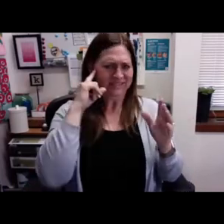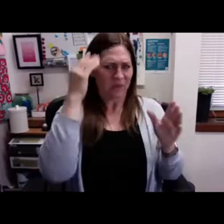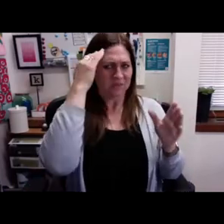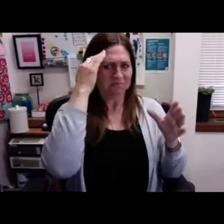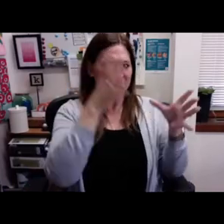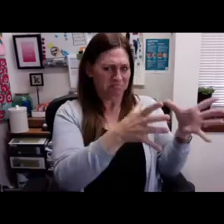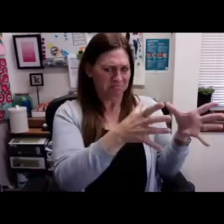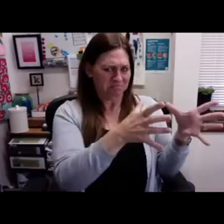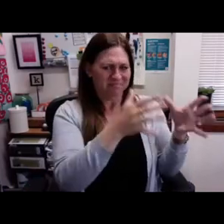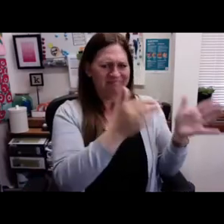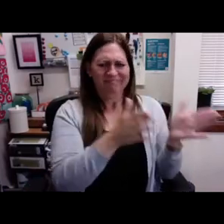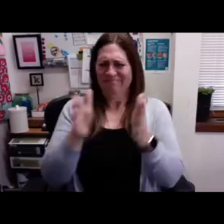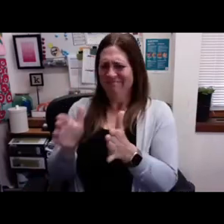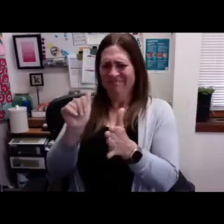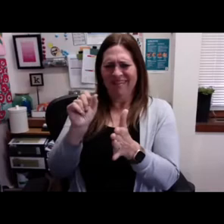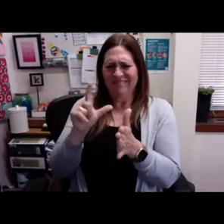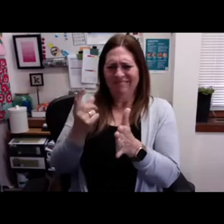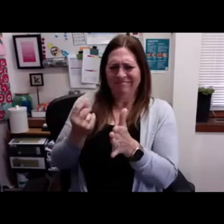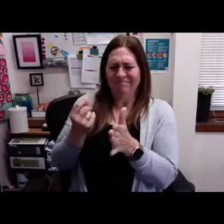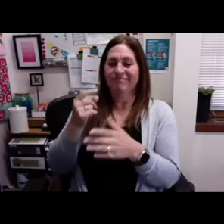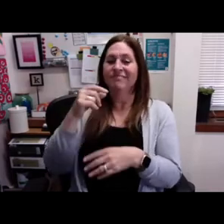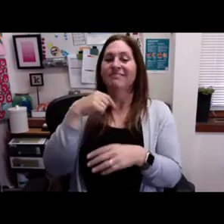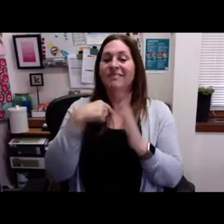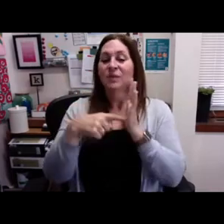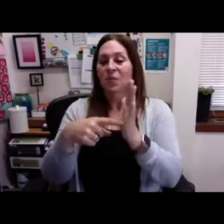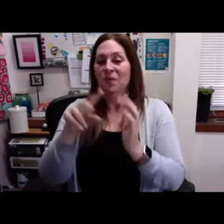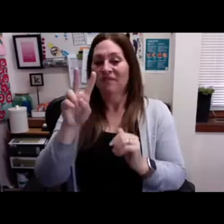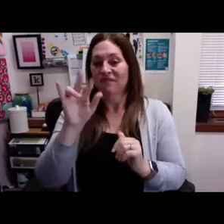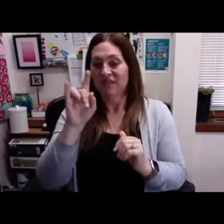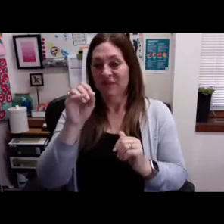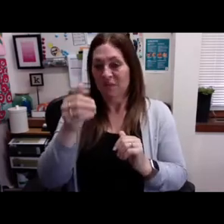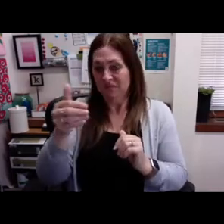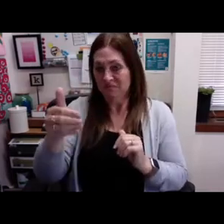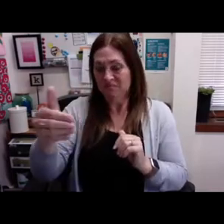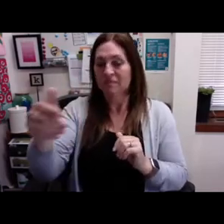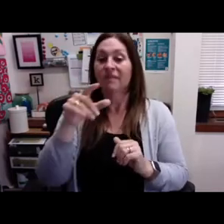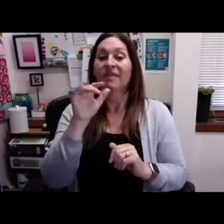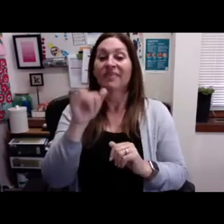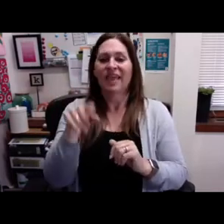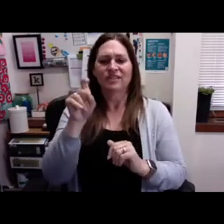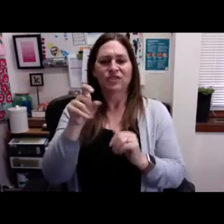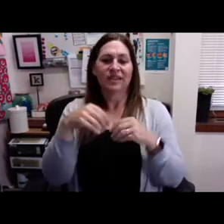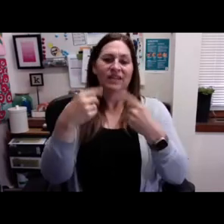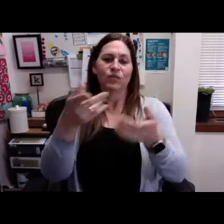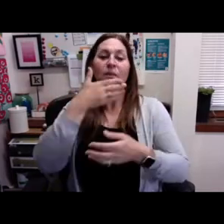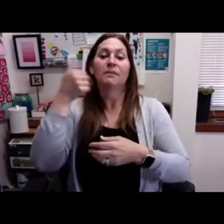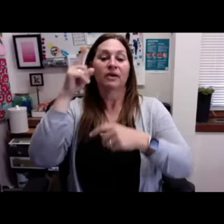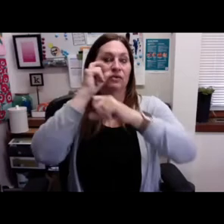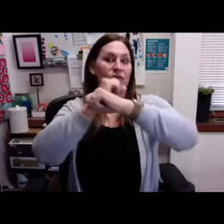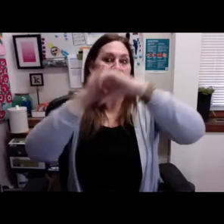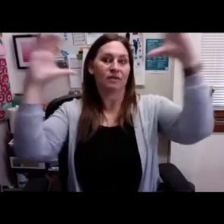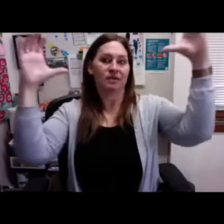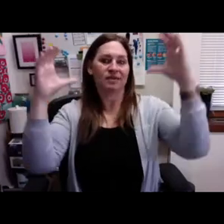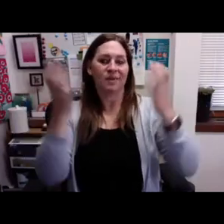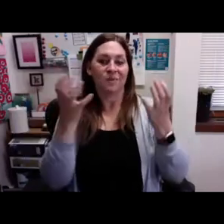So, okay, so we know what that means in hearing children. So what does that mean in ASL? So I'm going to show a series of